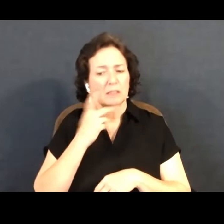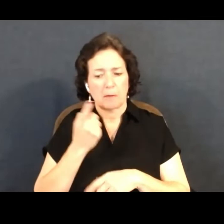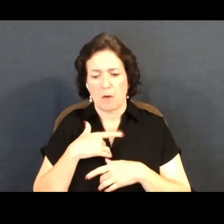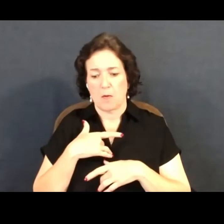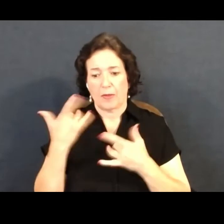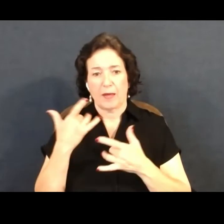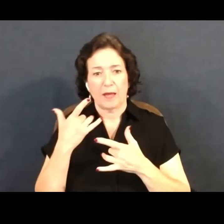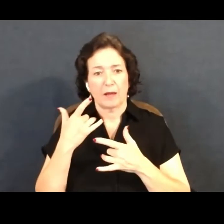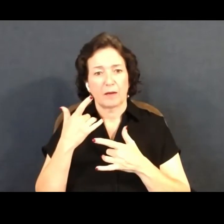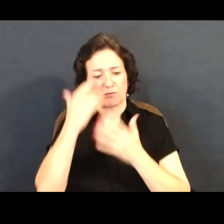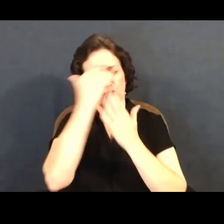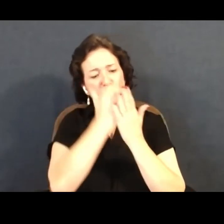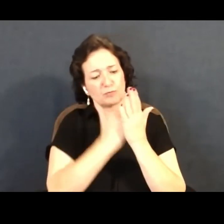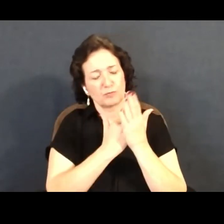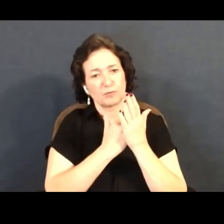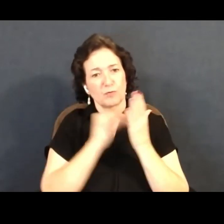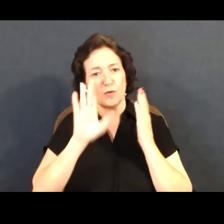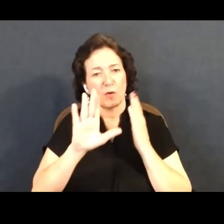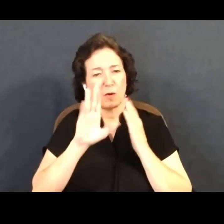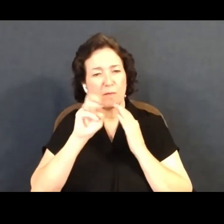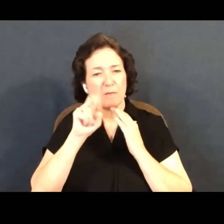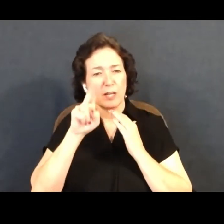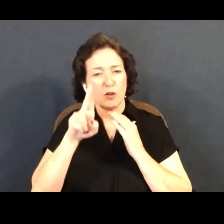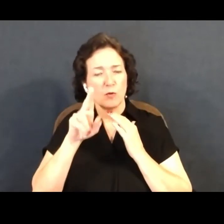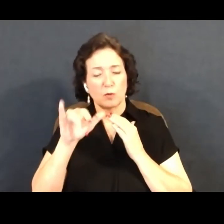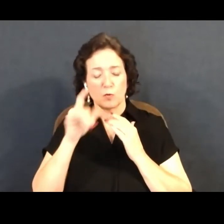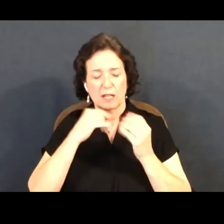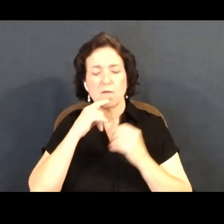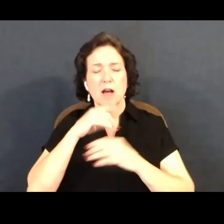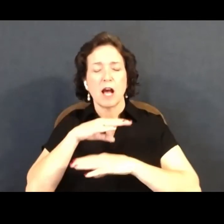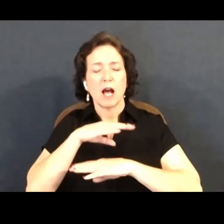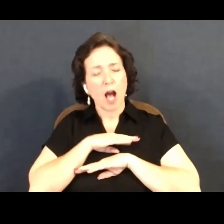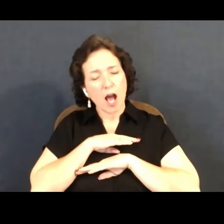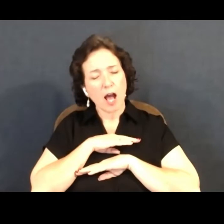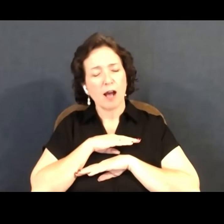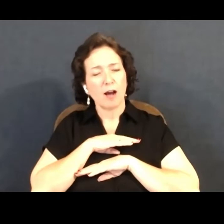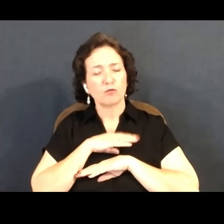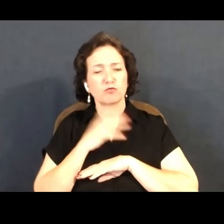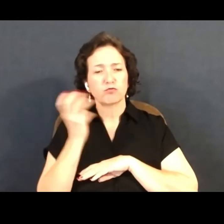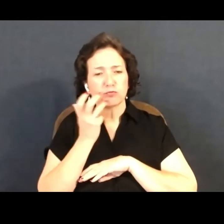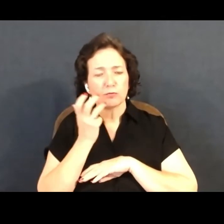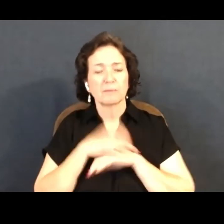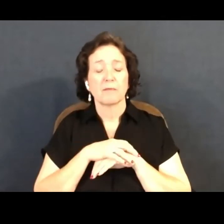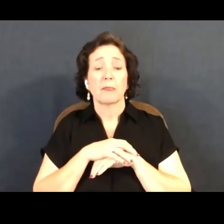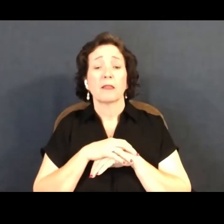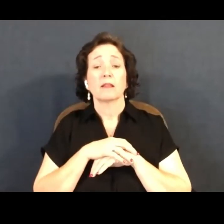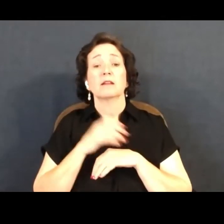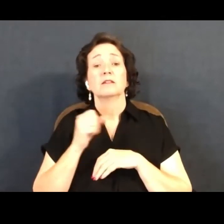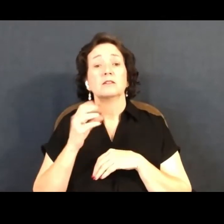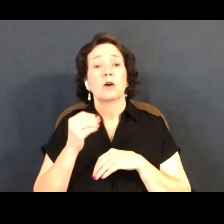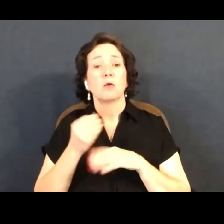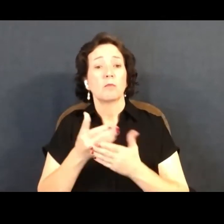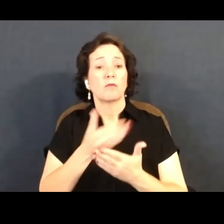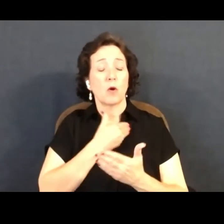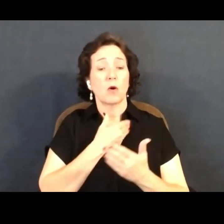the menu and truly satisfying to the palate. Before we begin the stories though, I'd like